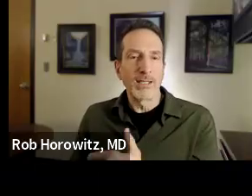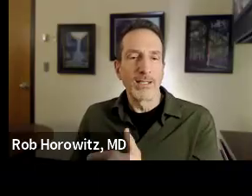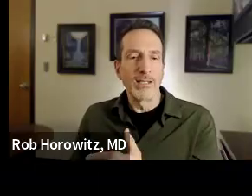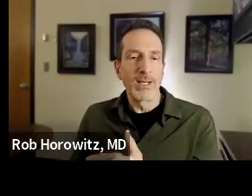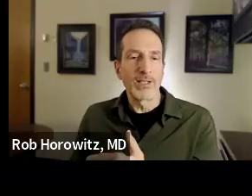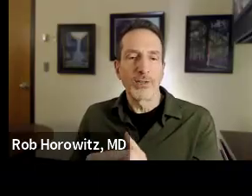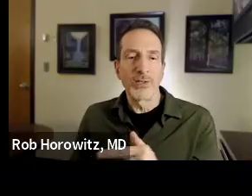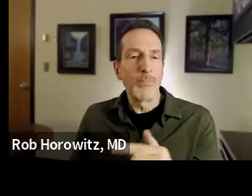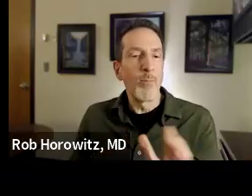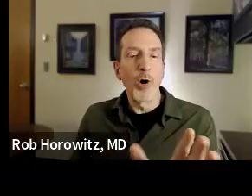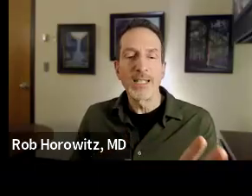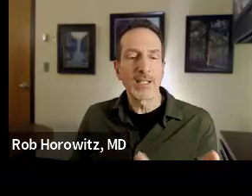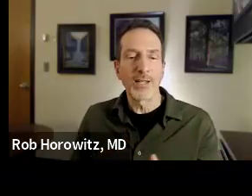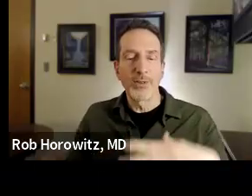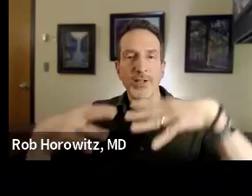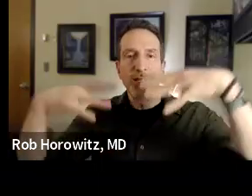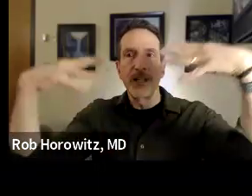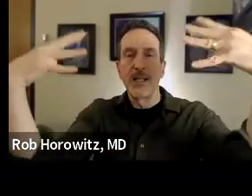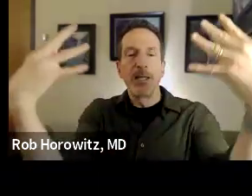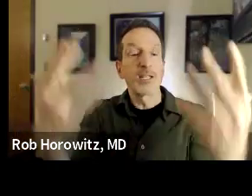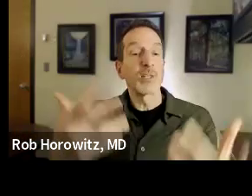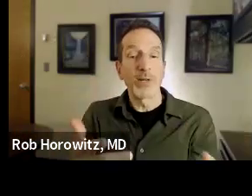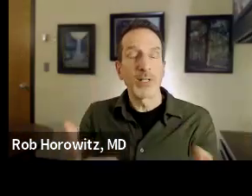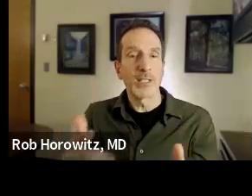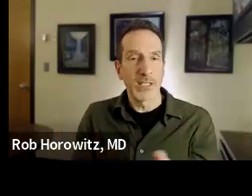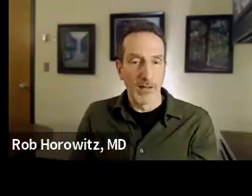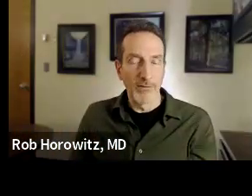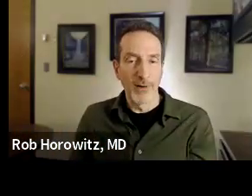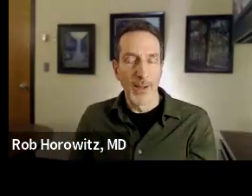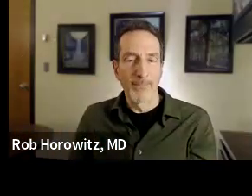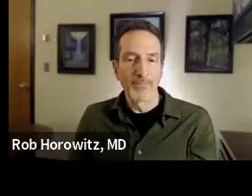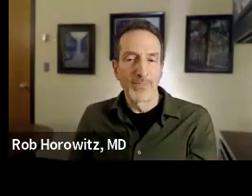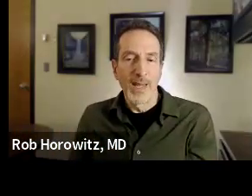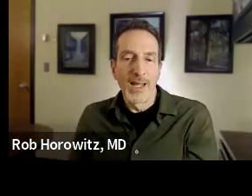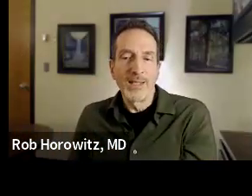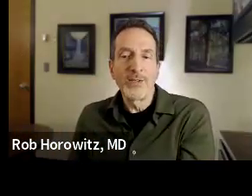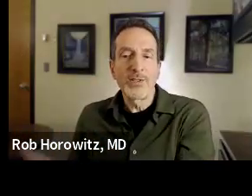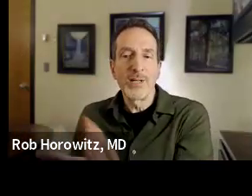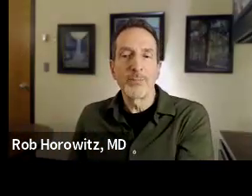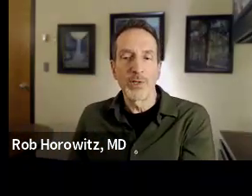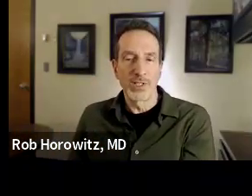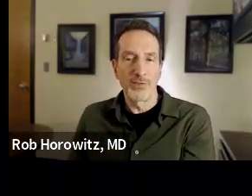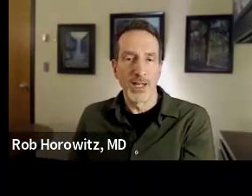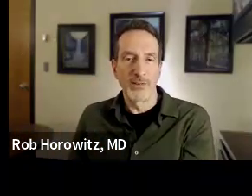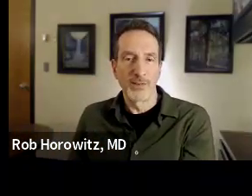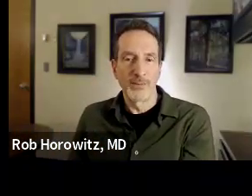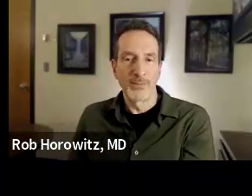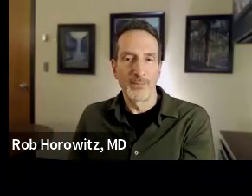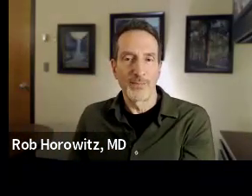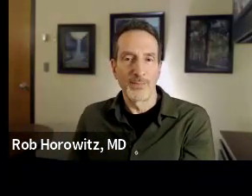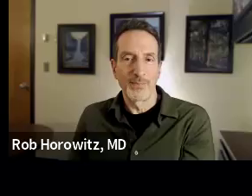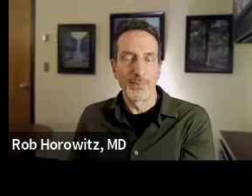the medicine administered, and moments later, there's the experience itself, and then there's the emergence